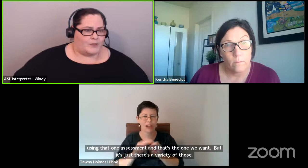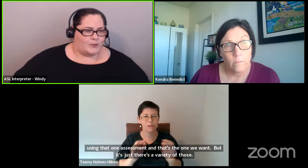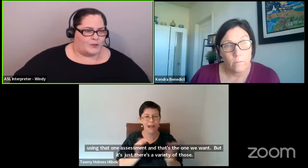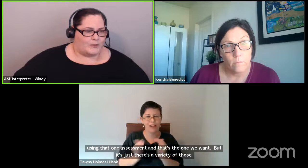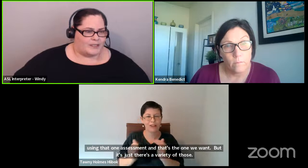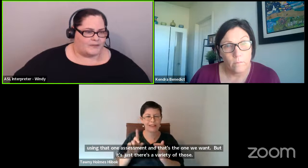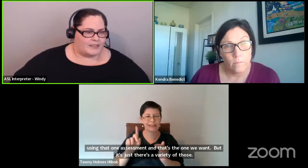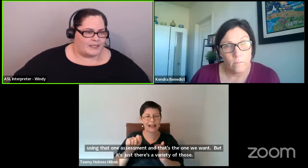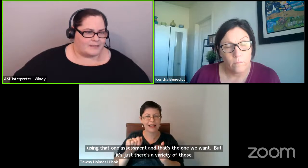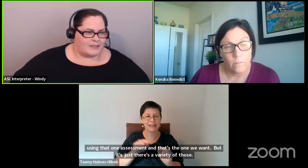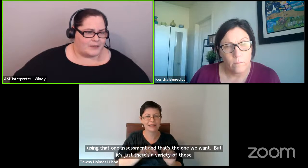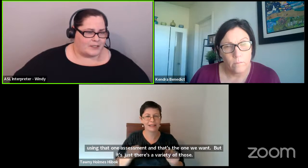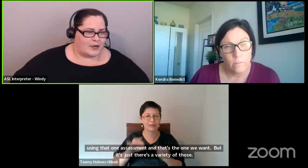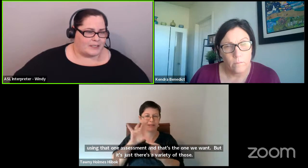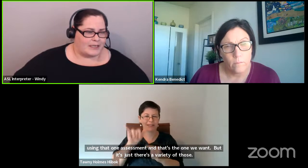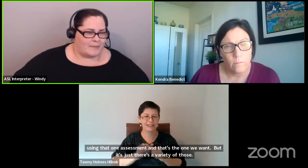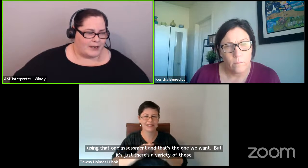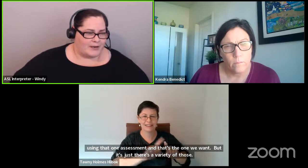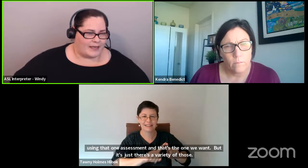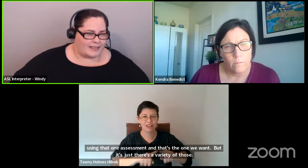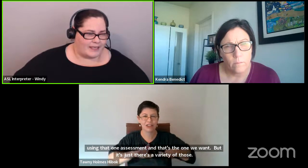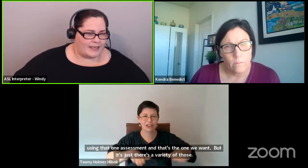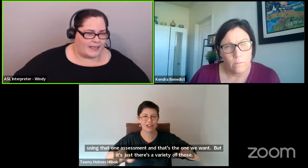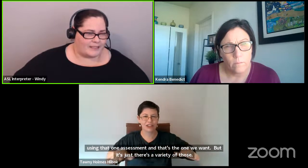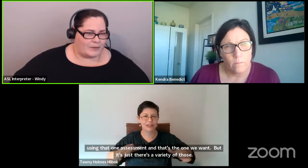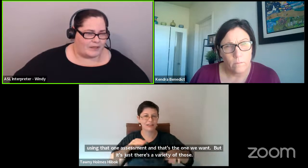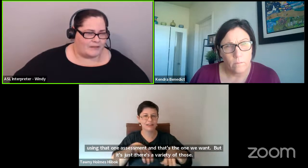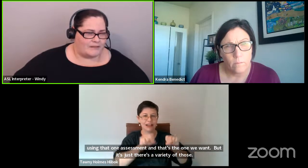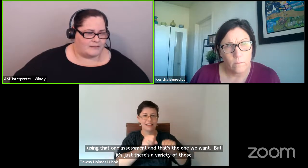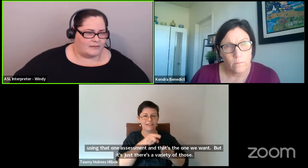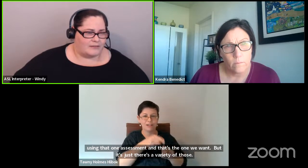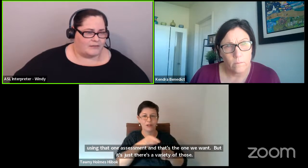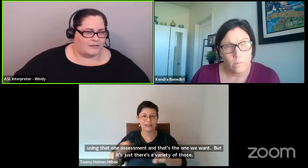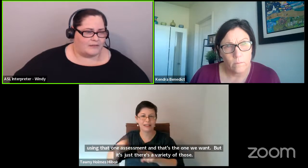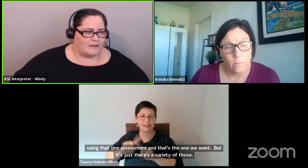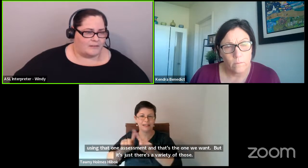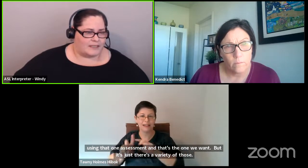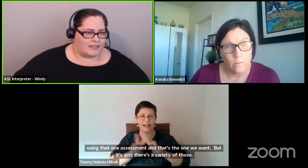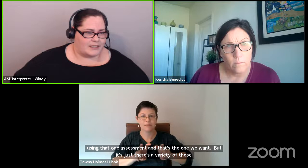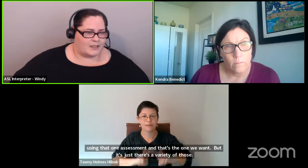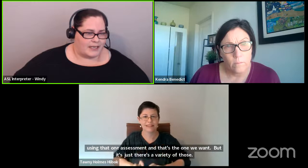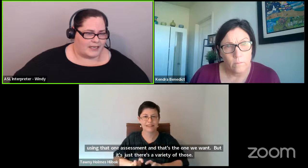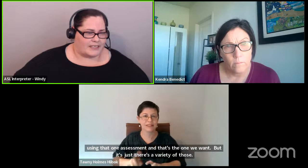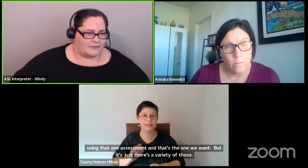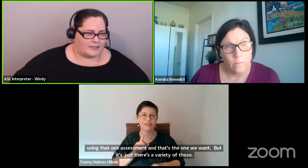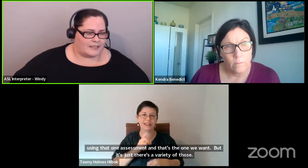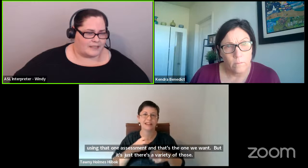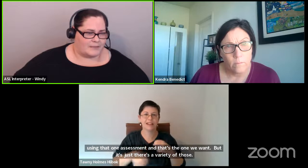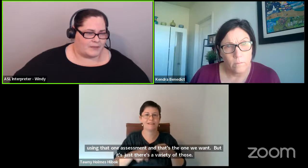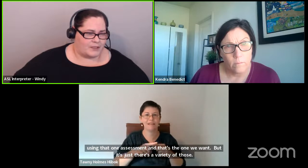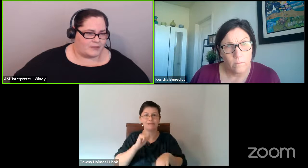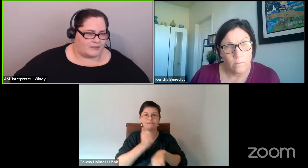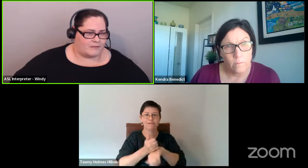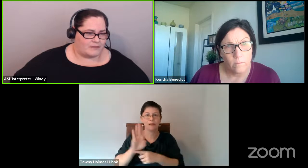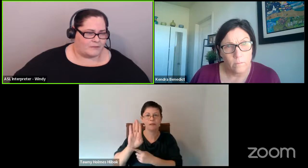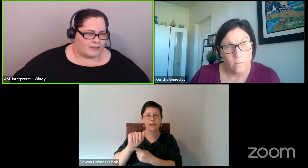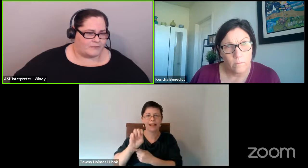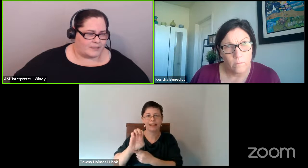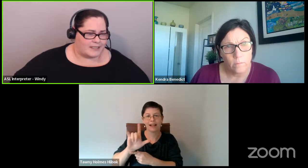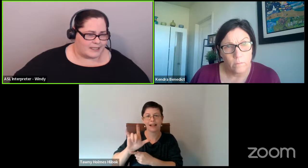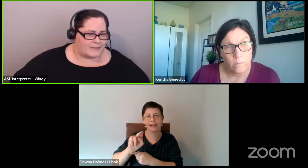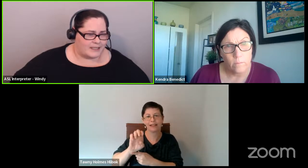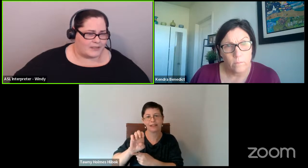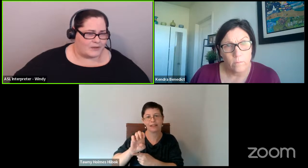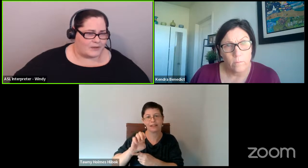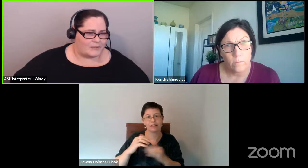we have 2 or 3 different assessments, so it's hard to compare that data as well, because kids are taking different assessment, being used with